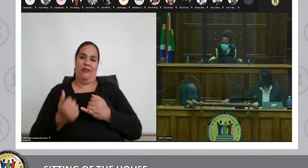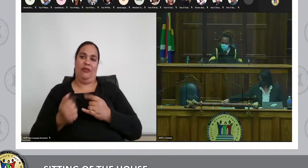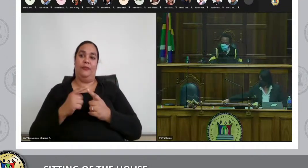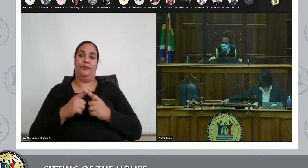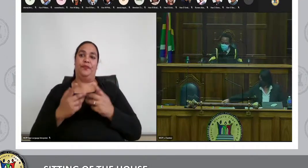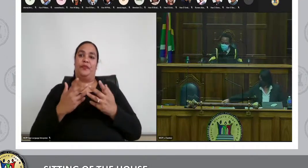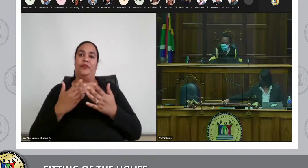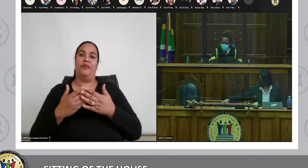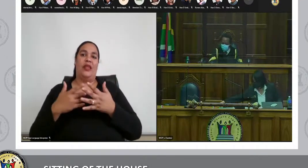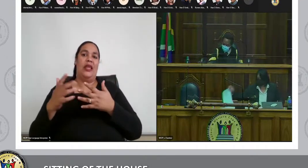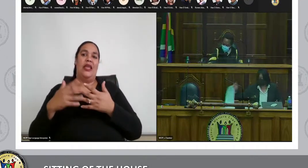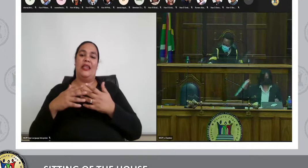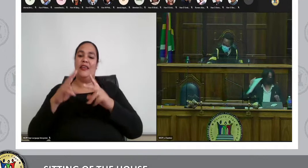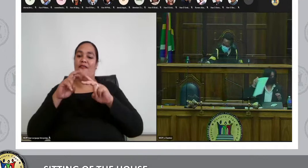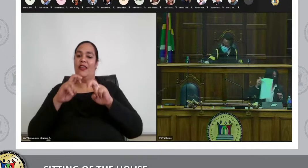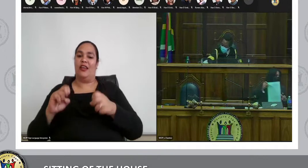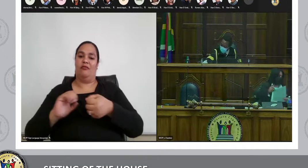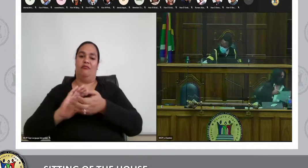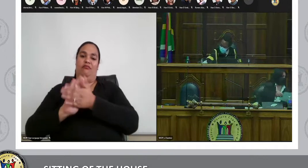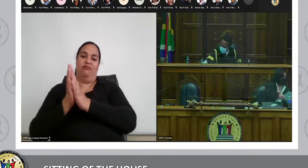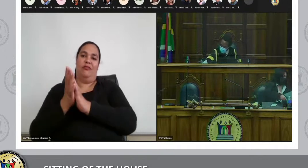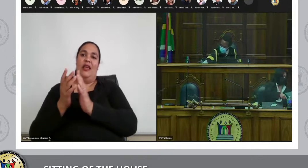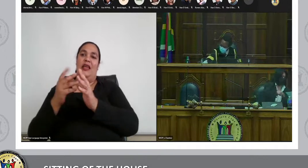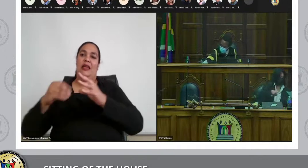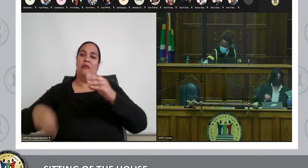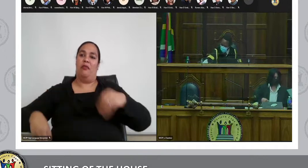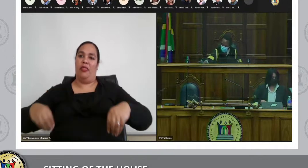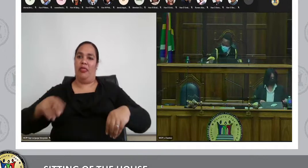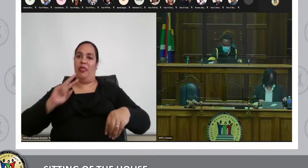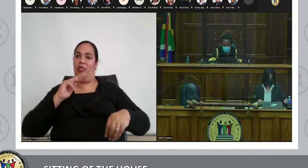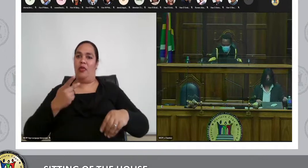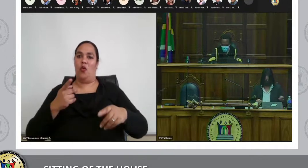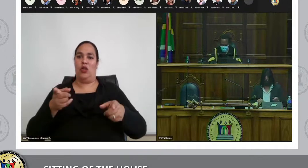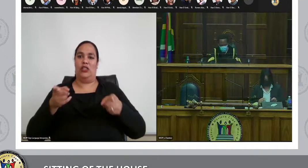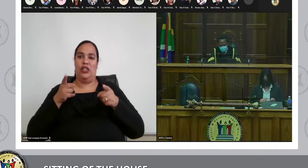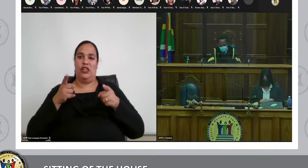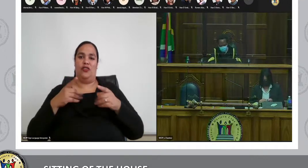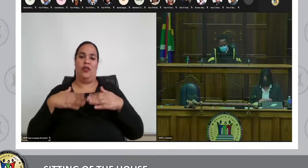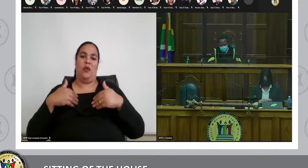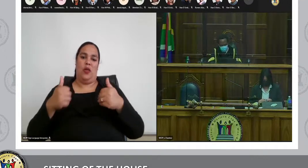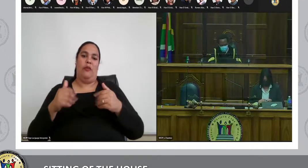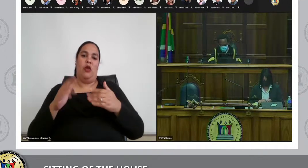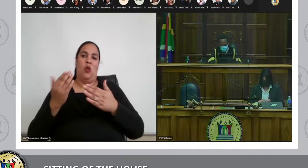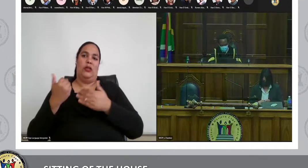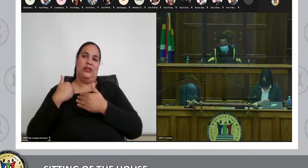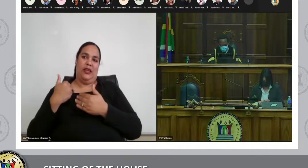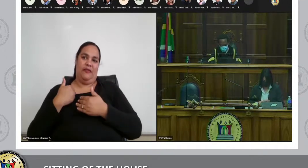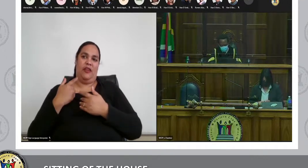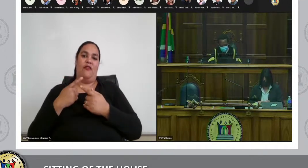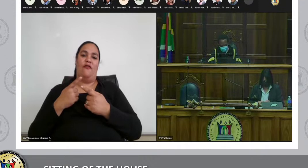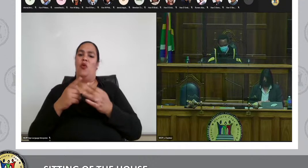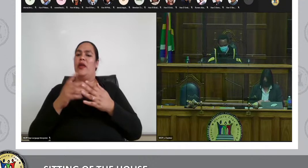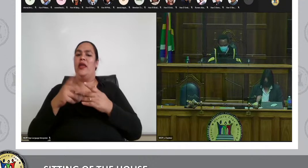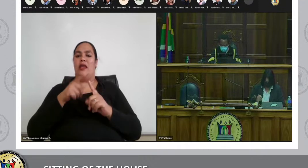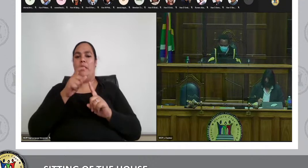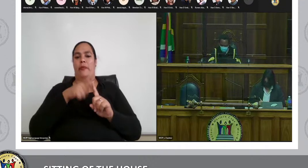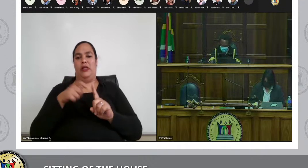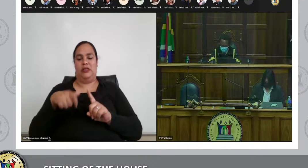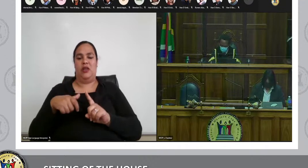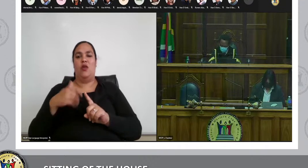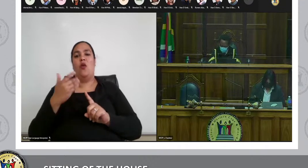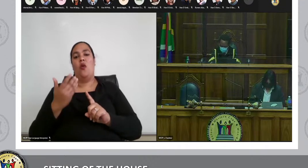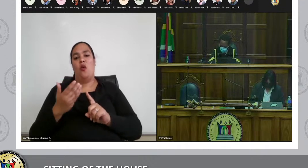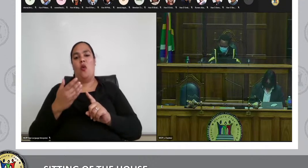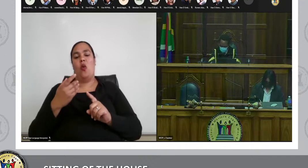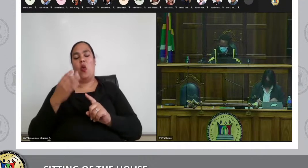any investigation into the alleged misconduct or endanger the well-being or safety of any person or